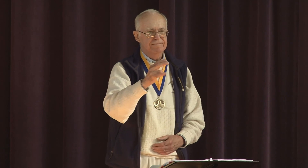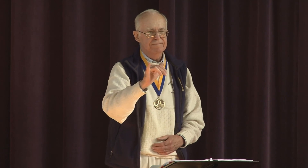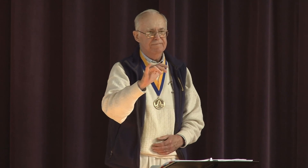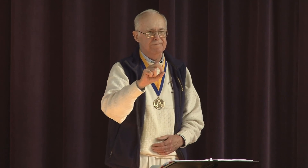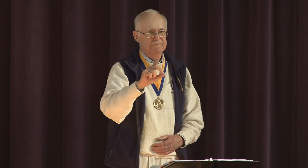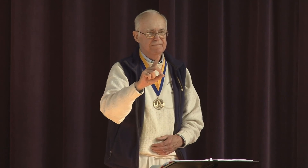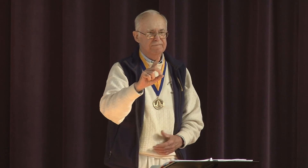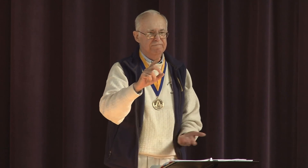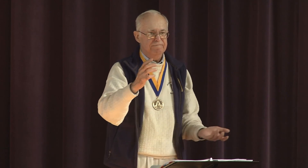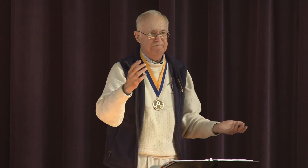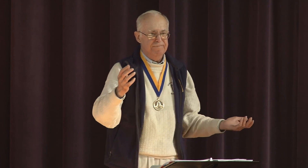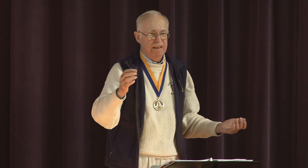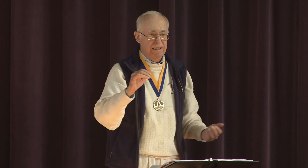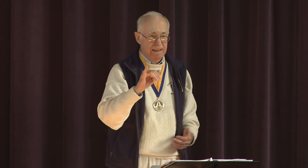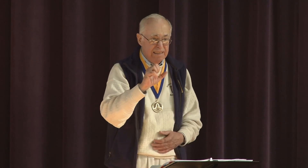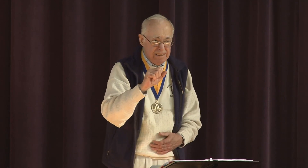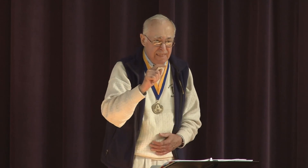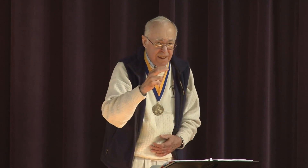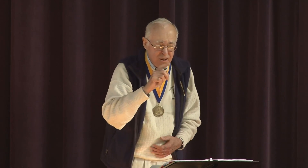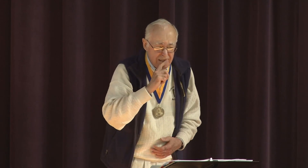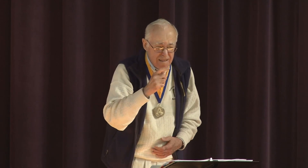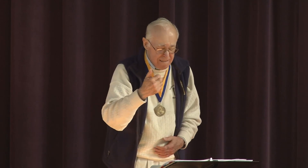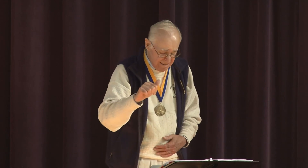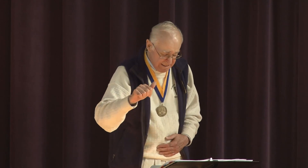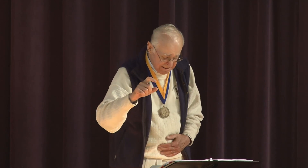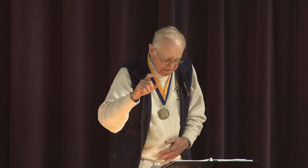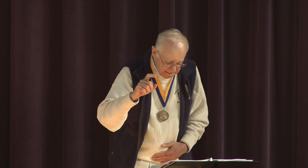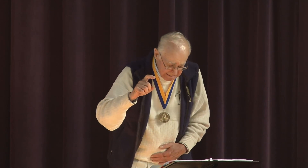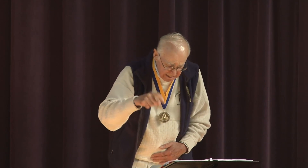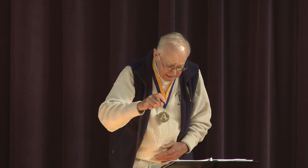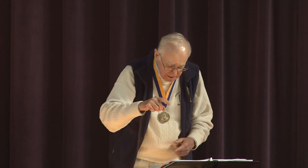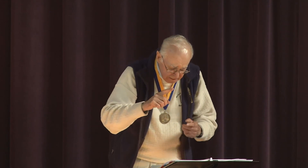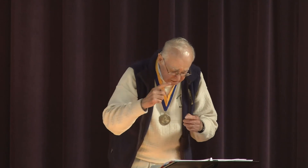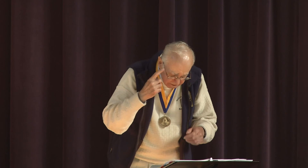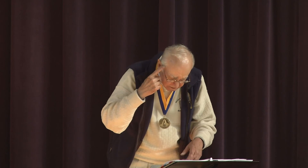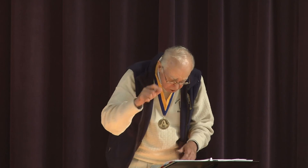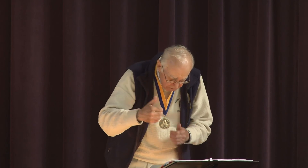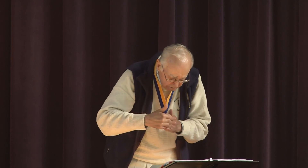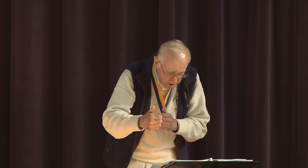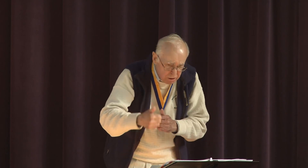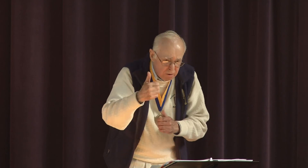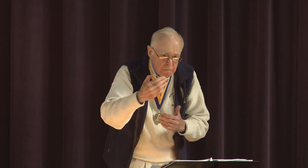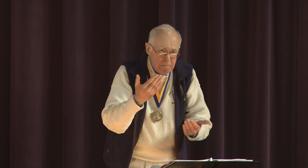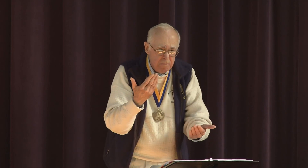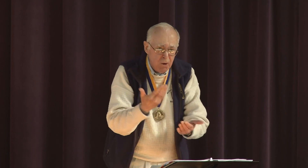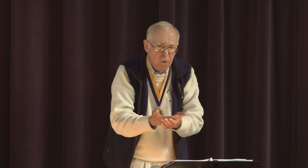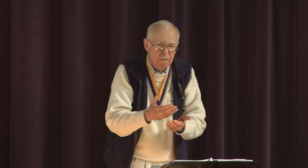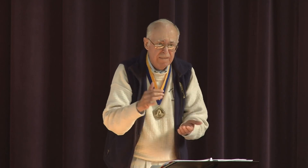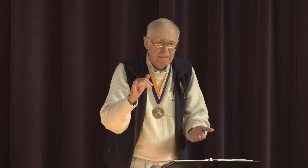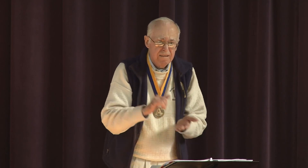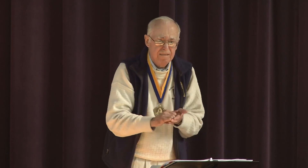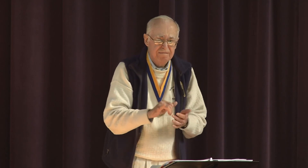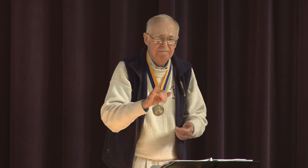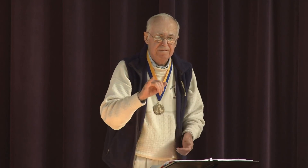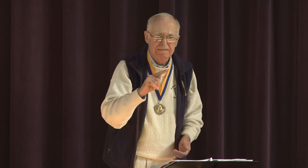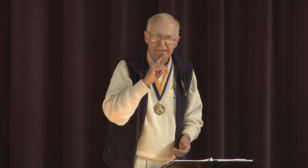his oldest daughter, his third child, Is there any need for